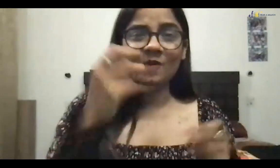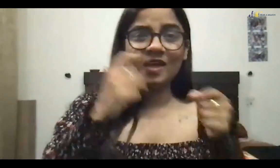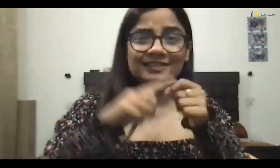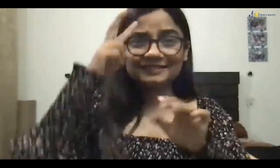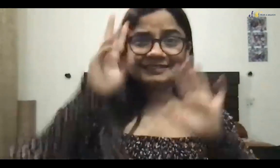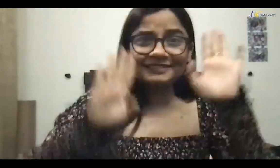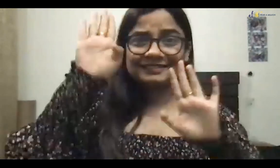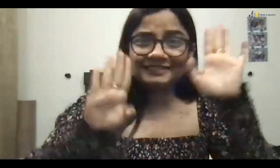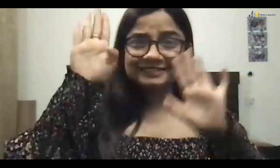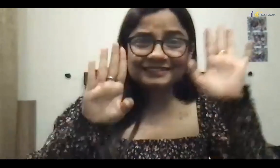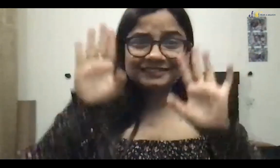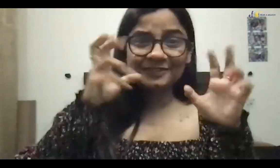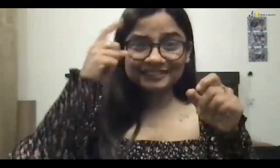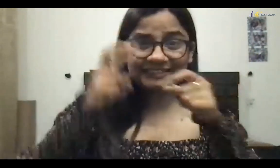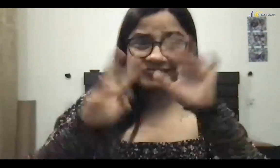form.